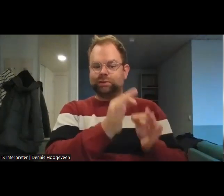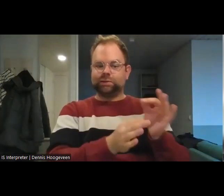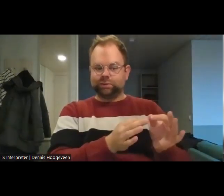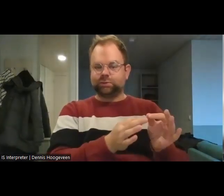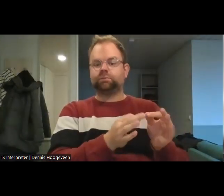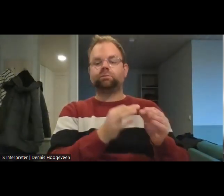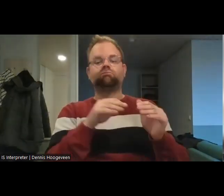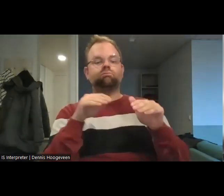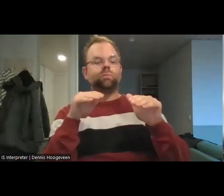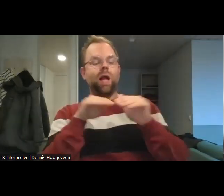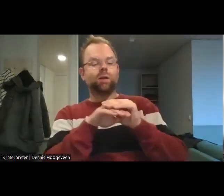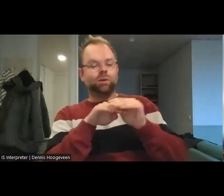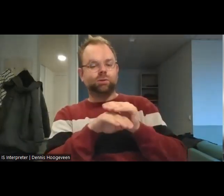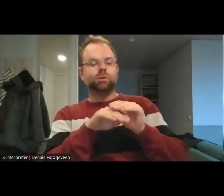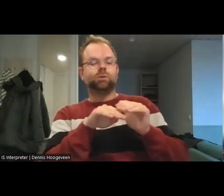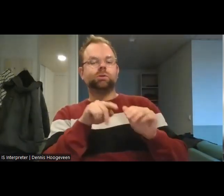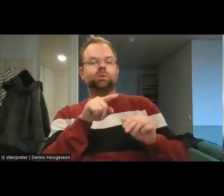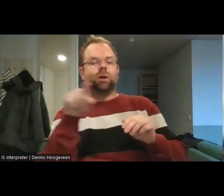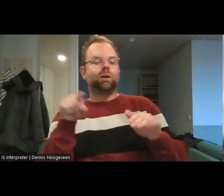Working as well on